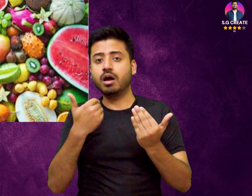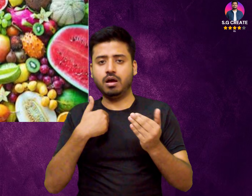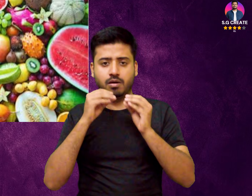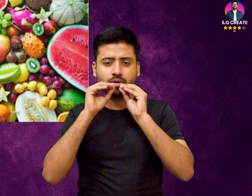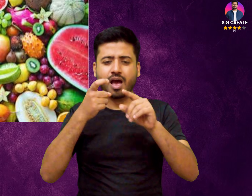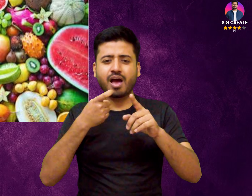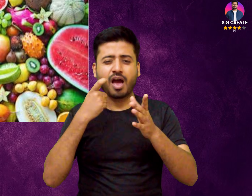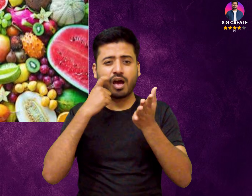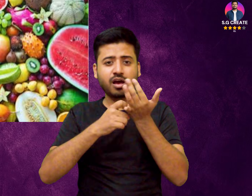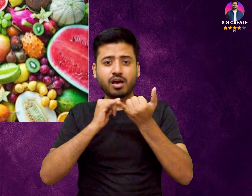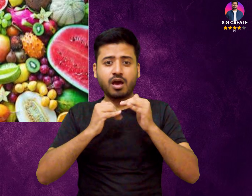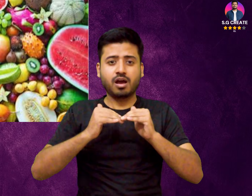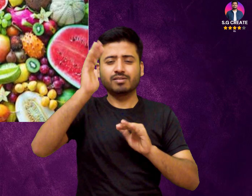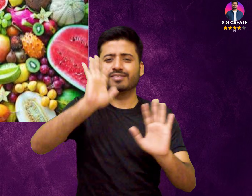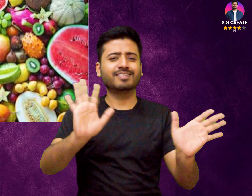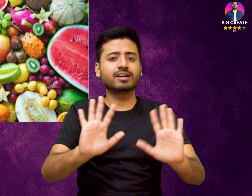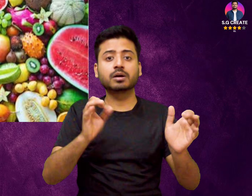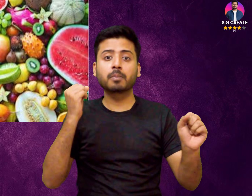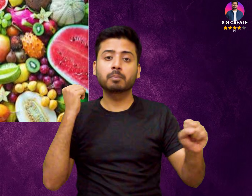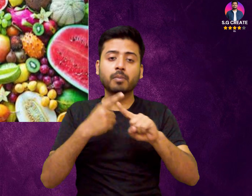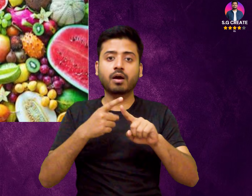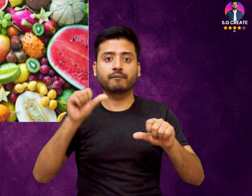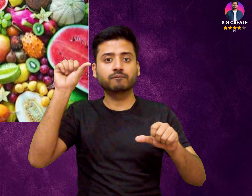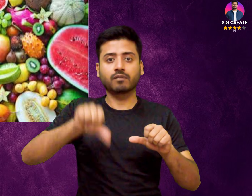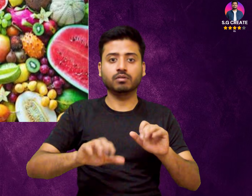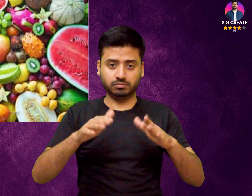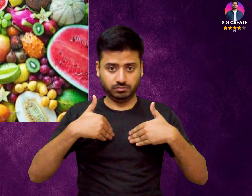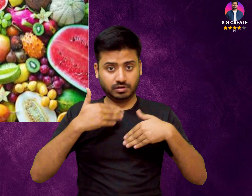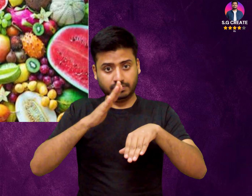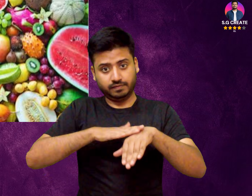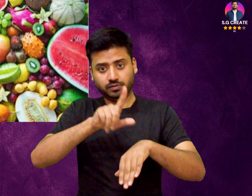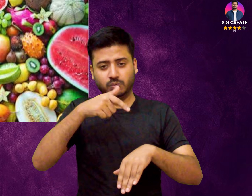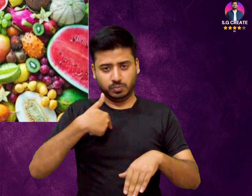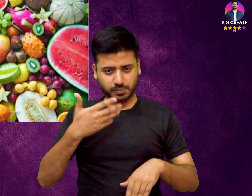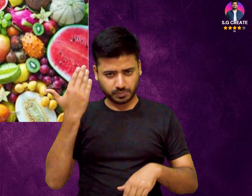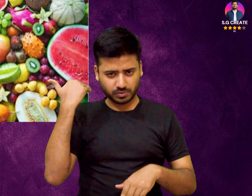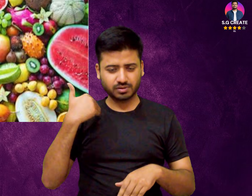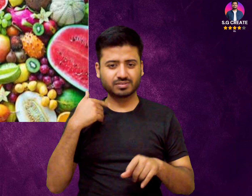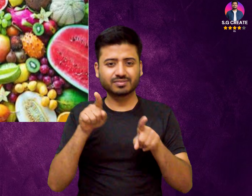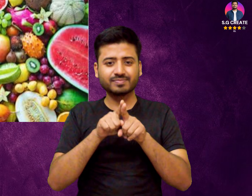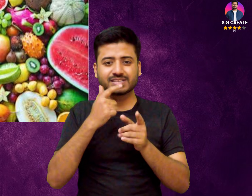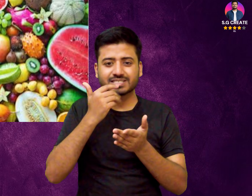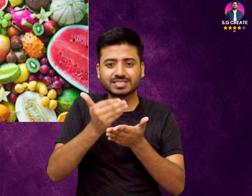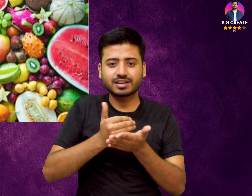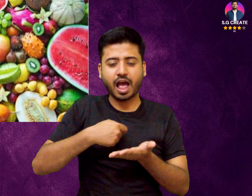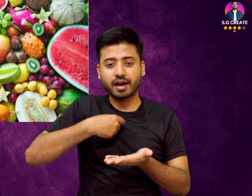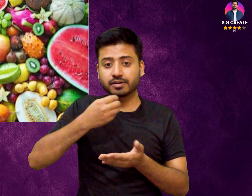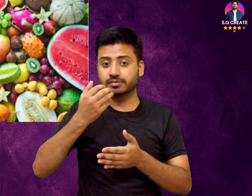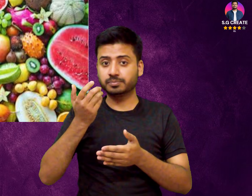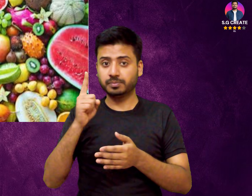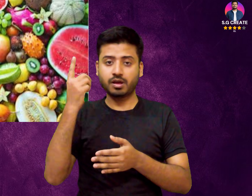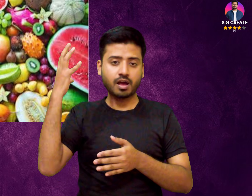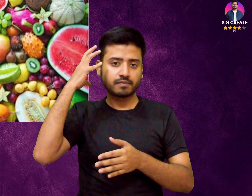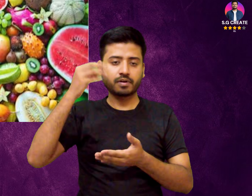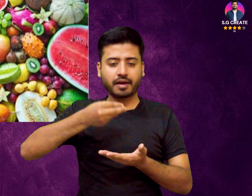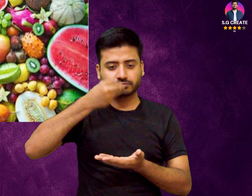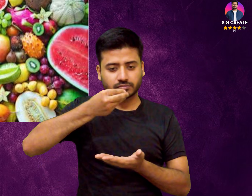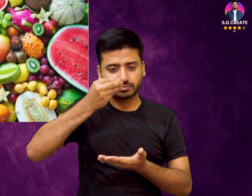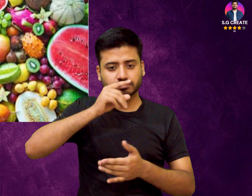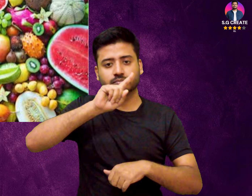incompatible food. Because grapes are light and quick to digest while curd is heavy and slow, eating them together may cause the fruit to